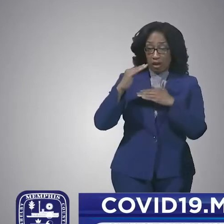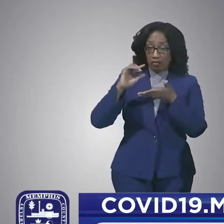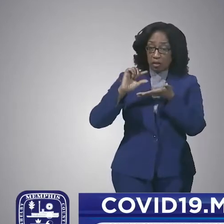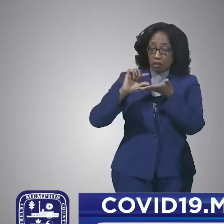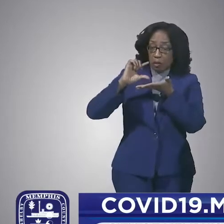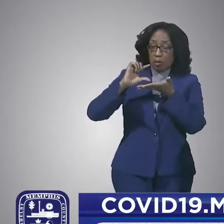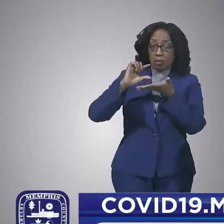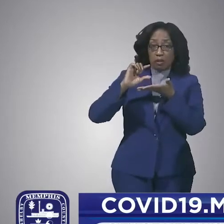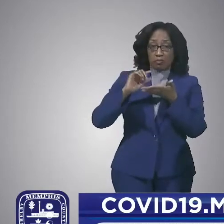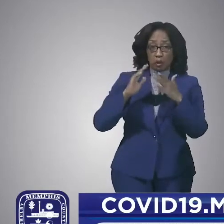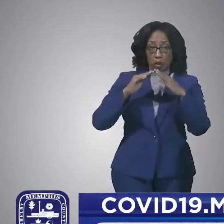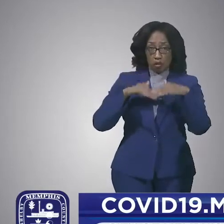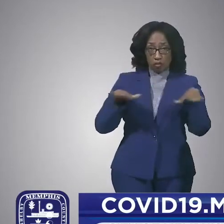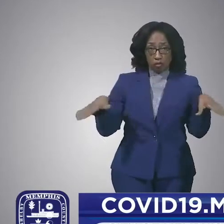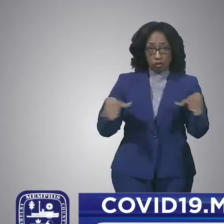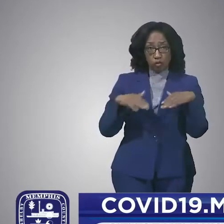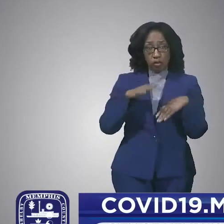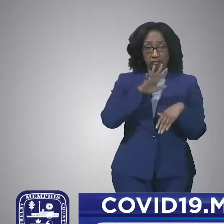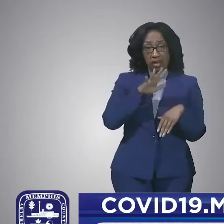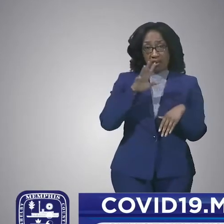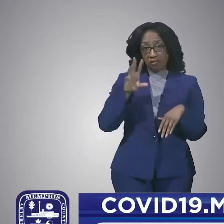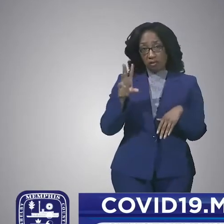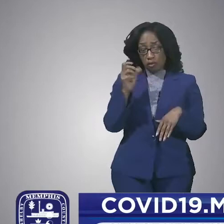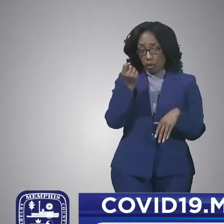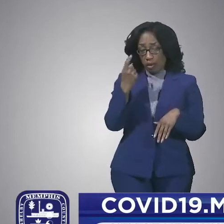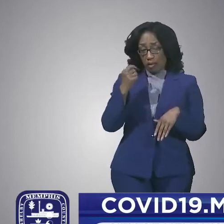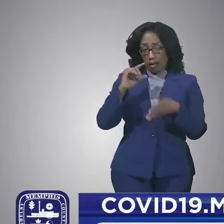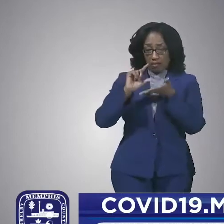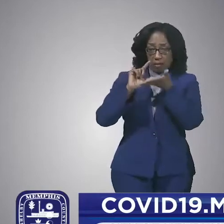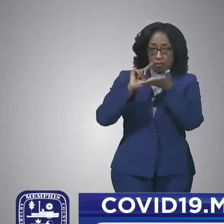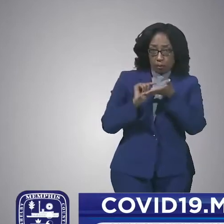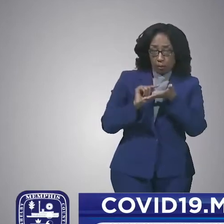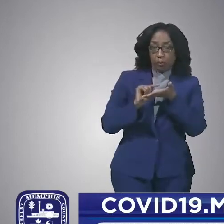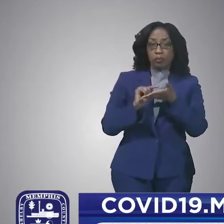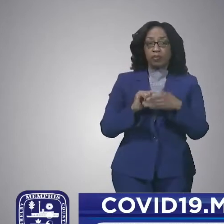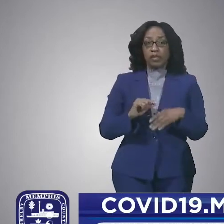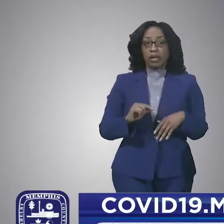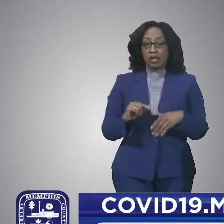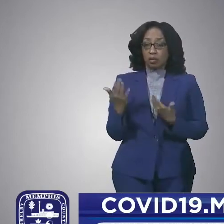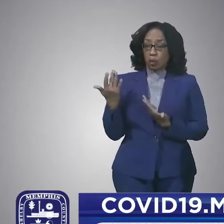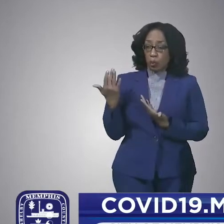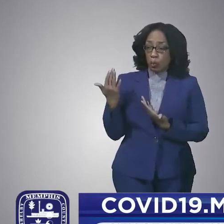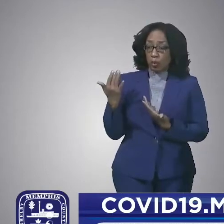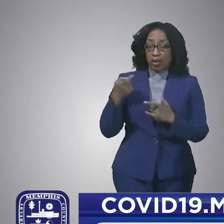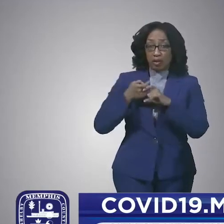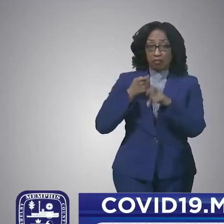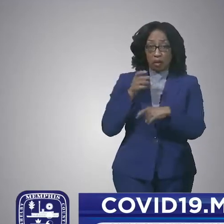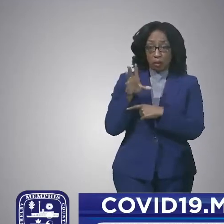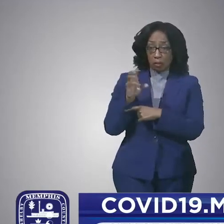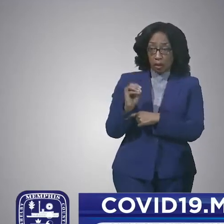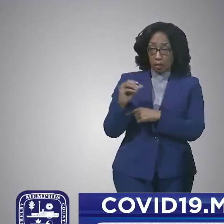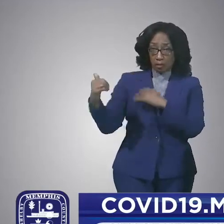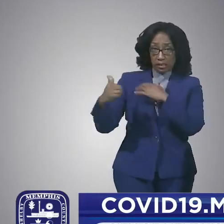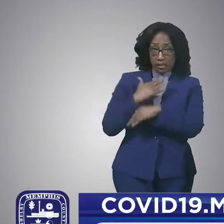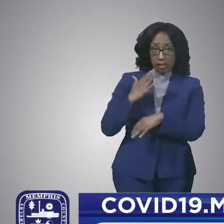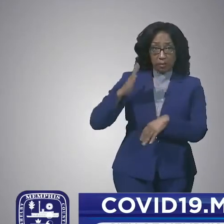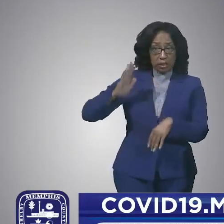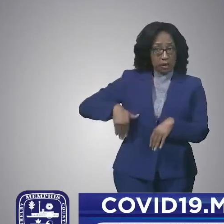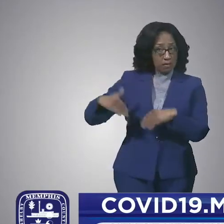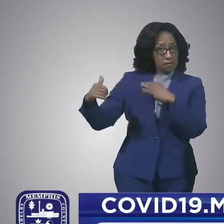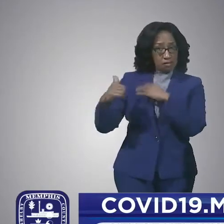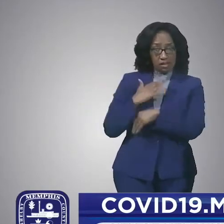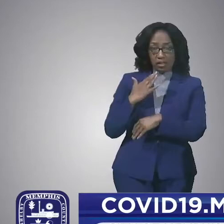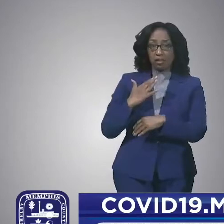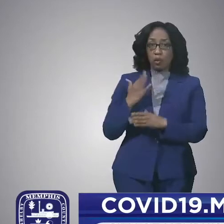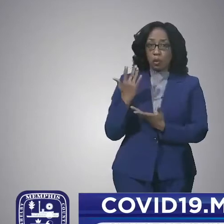They are being held at the manufacturer, and they will not be shipped until we are authorized to begin those vaccines. So